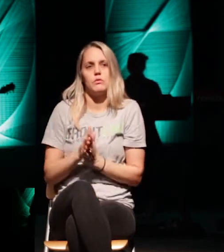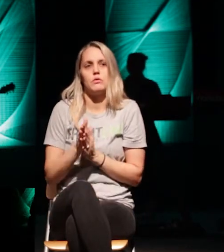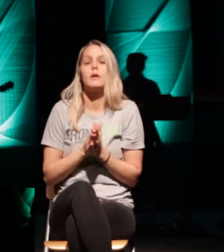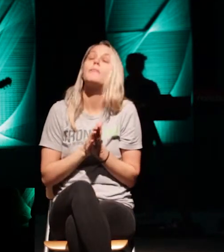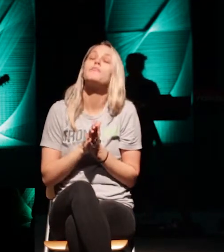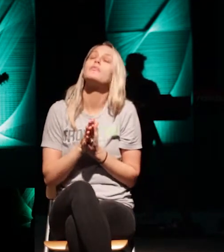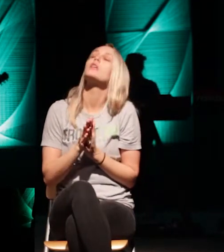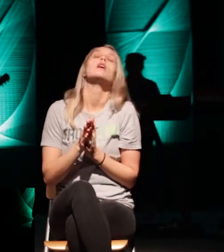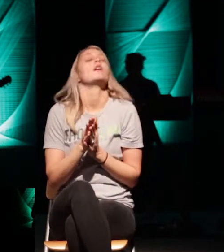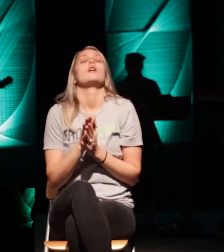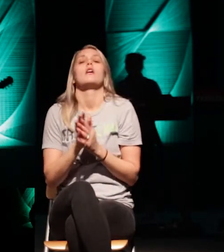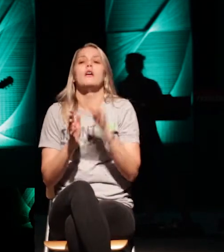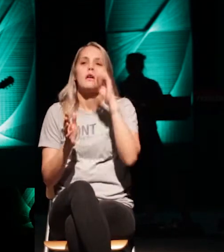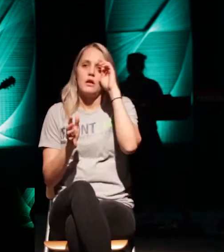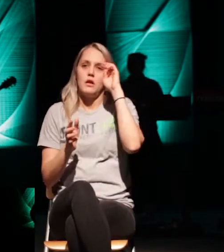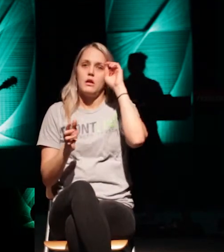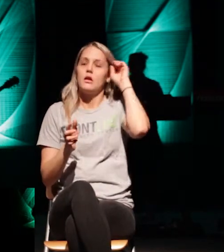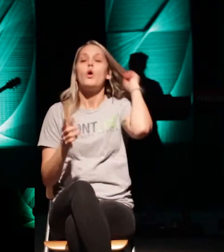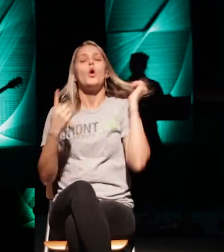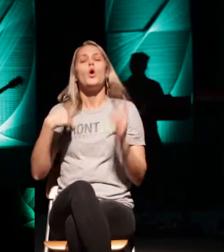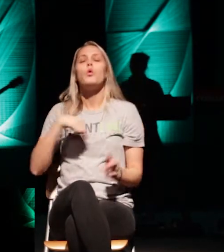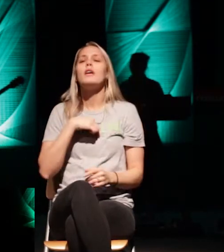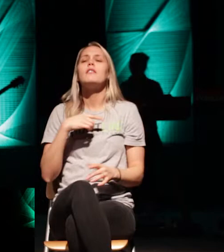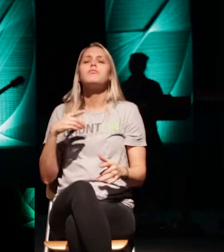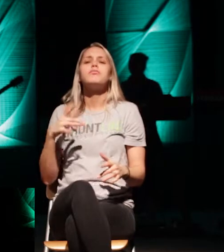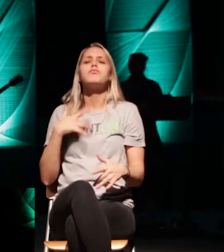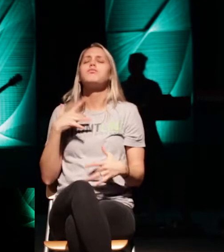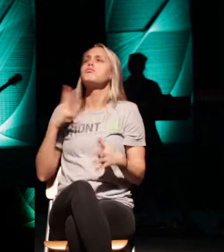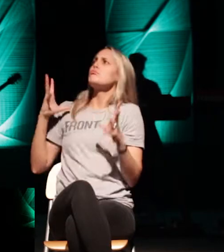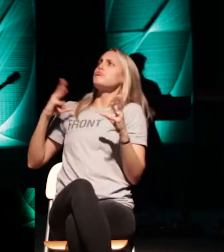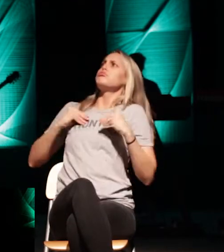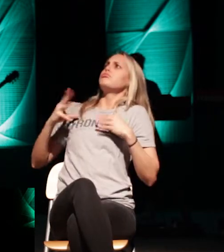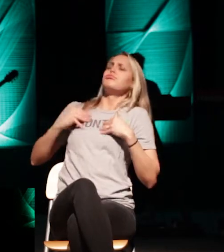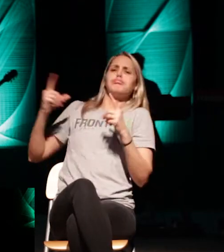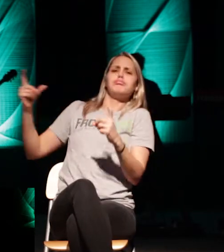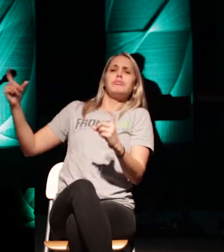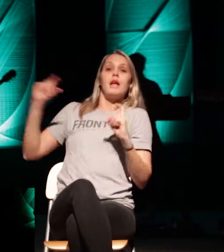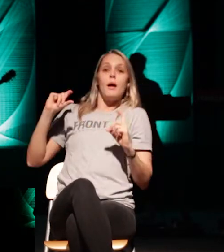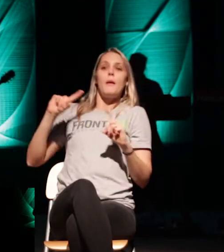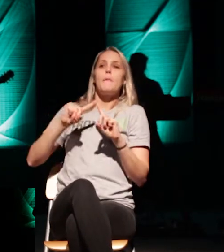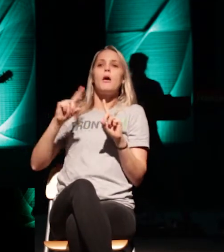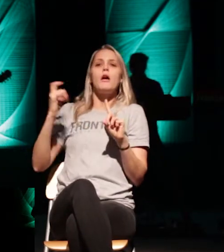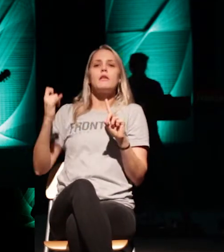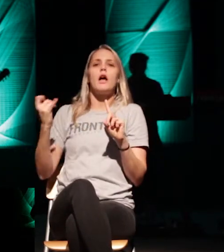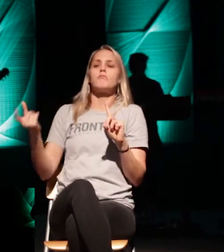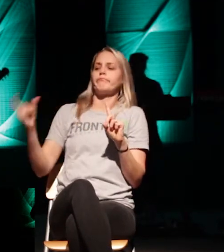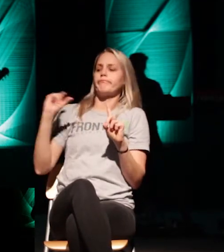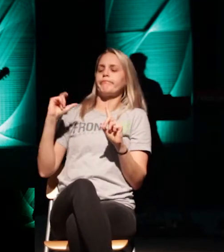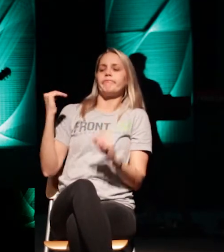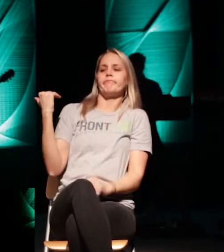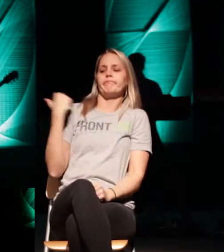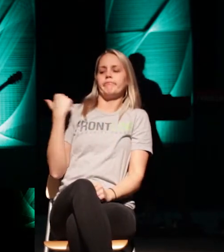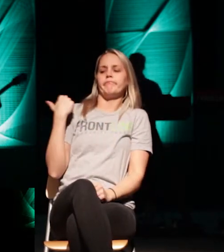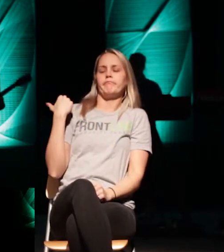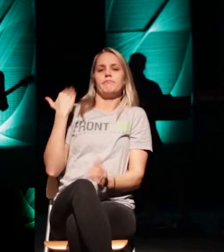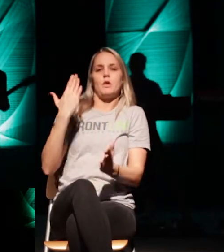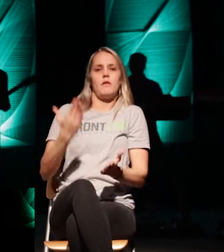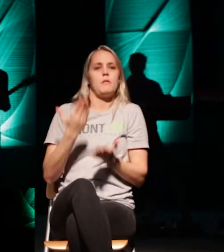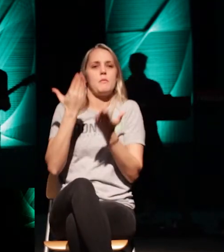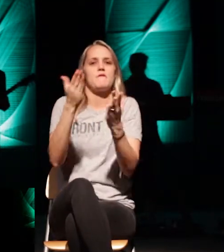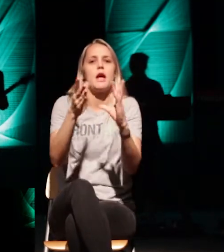Because we have so freely received this gift, we've also been tasked with bringing a message of grace to a